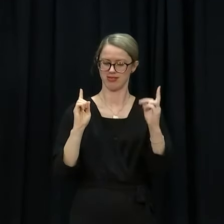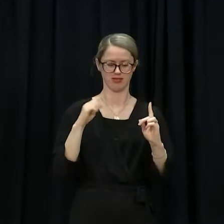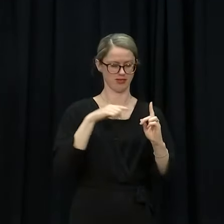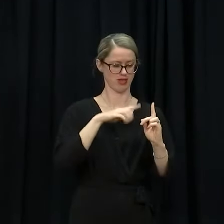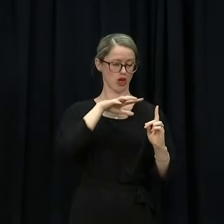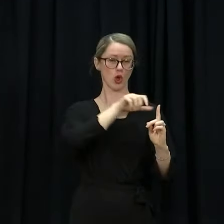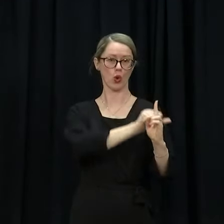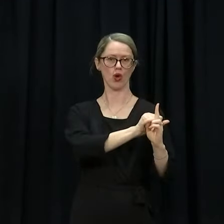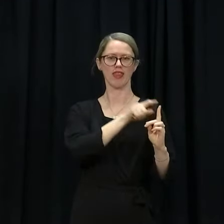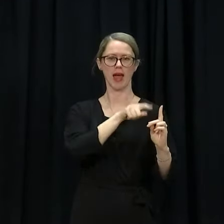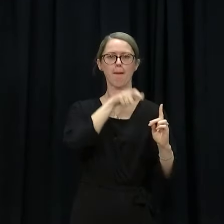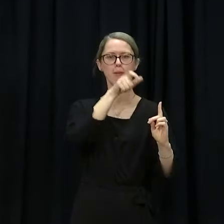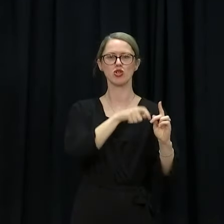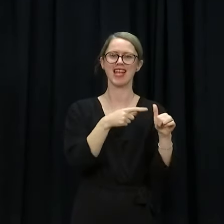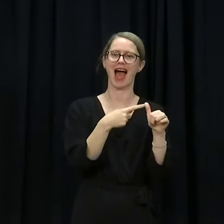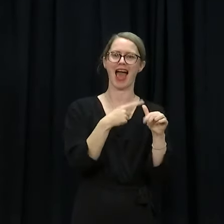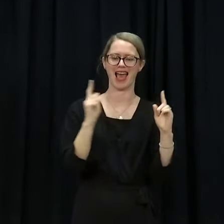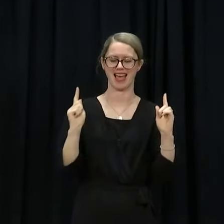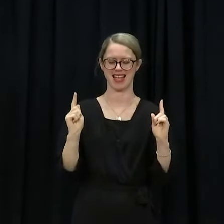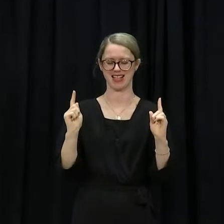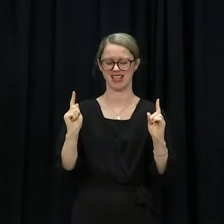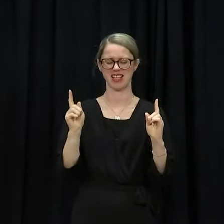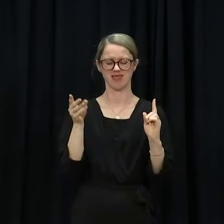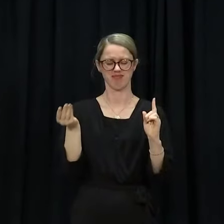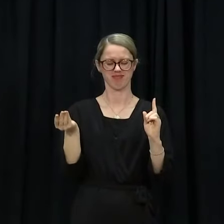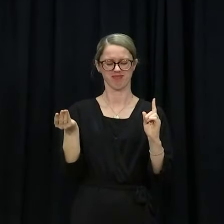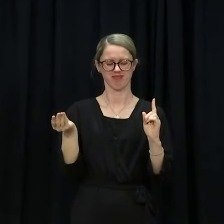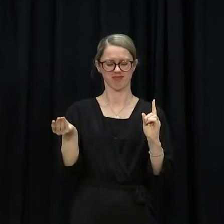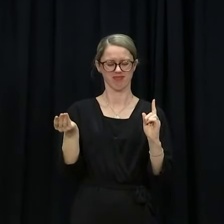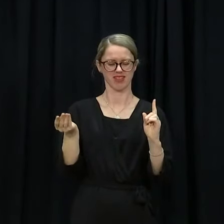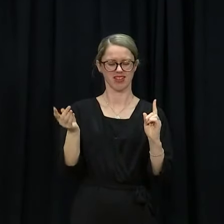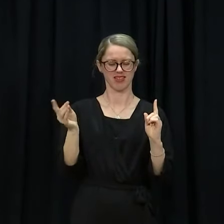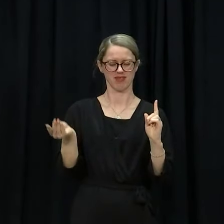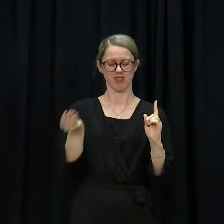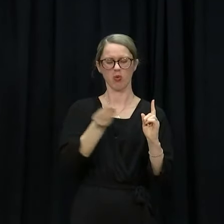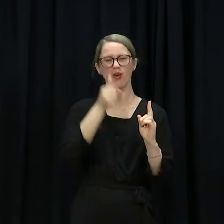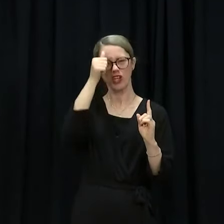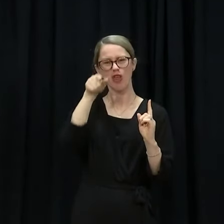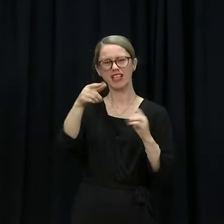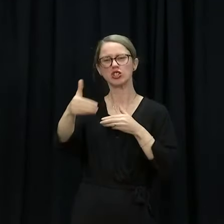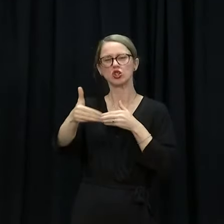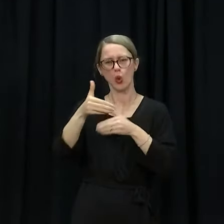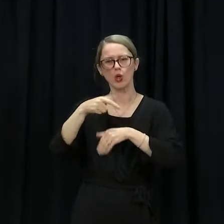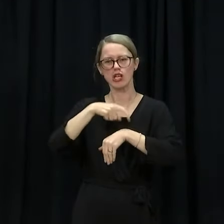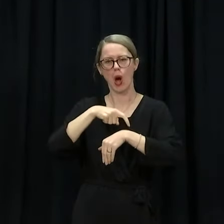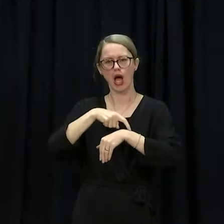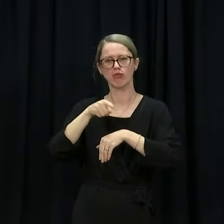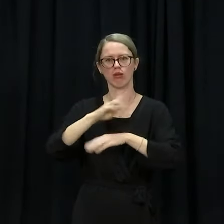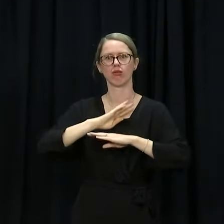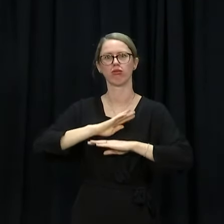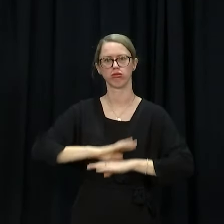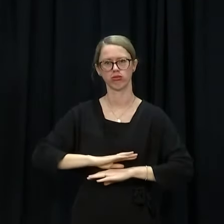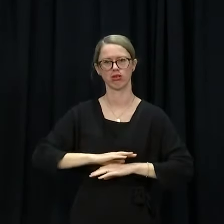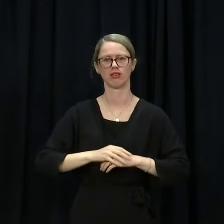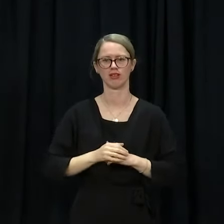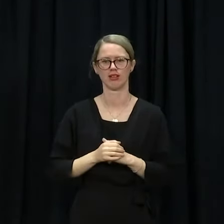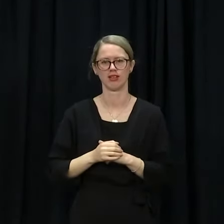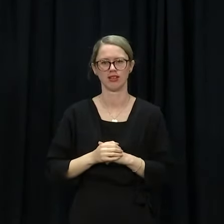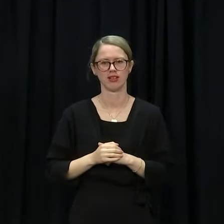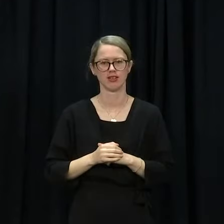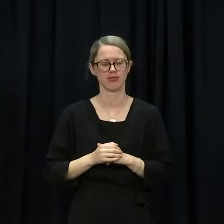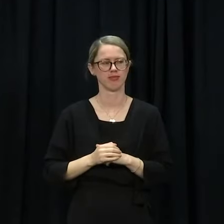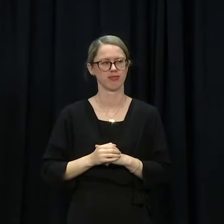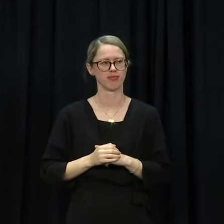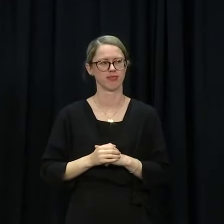the first person presented, and then if we go back when they became symptomatic, is reassuring. But of course the focus still